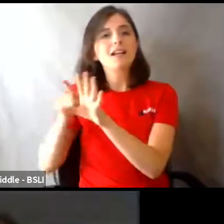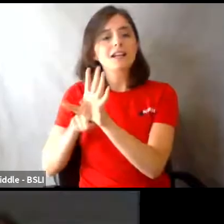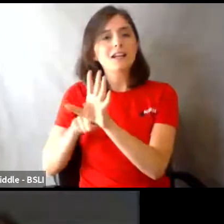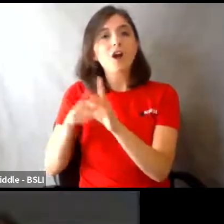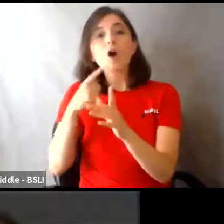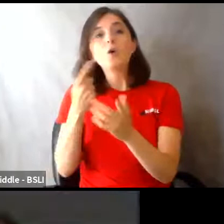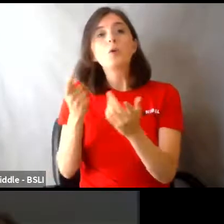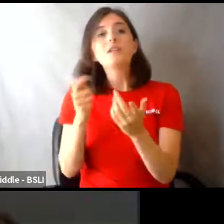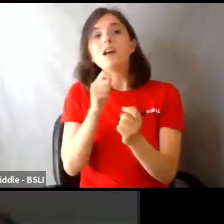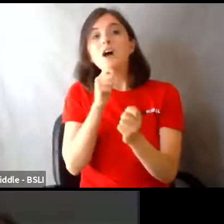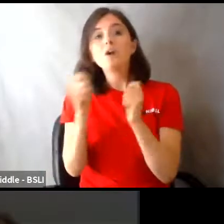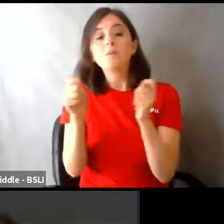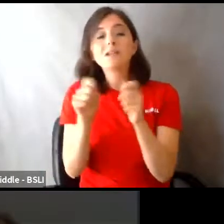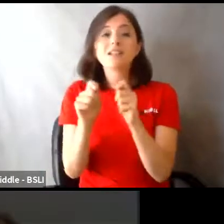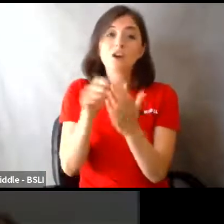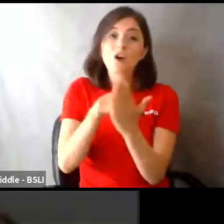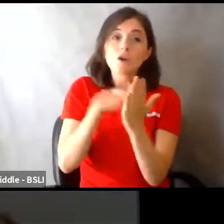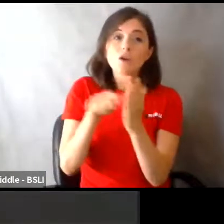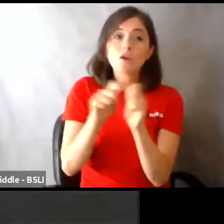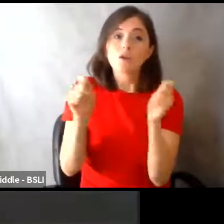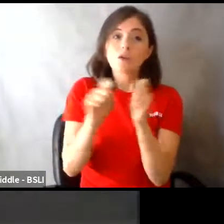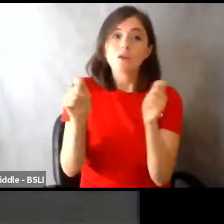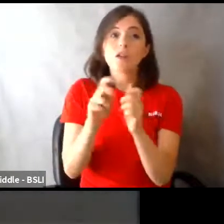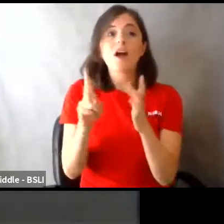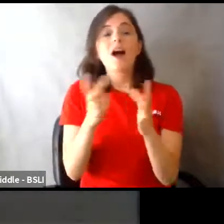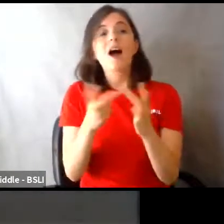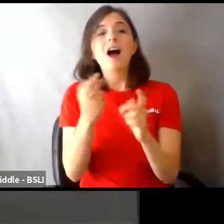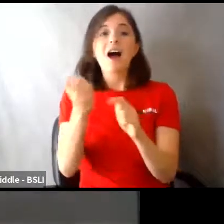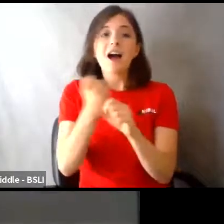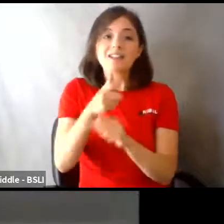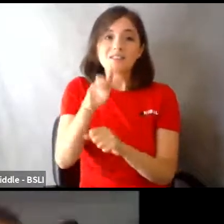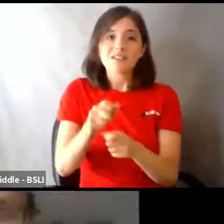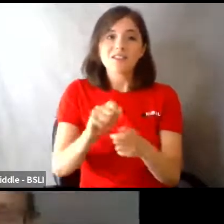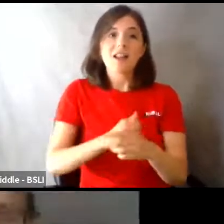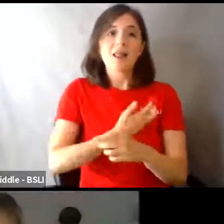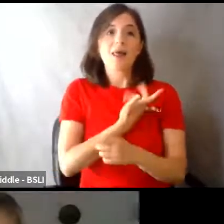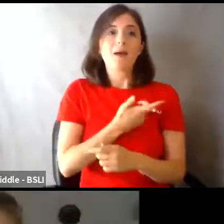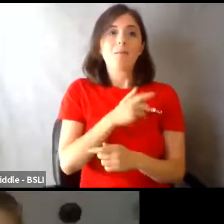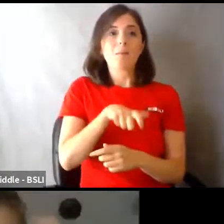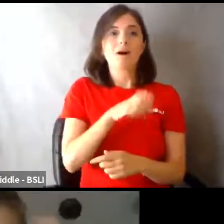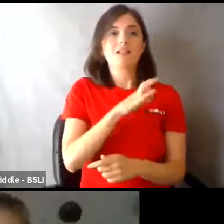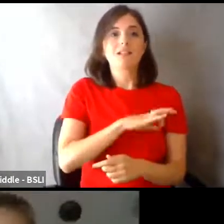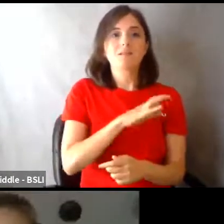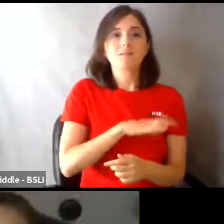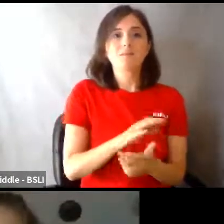journalist, author, and Labour Party activist. Over to you, Grace.